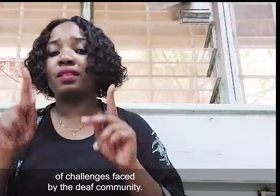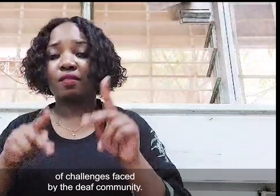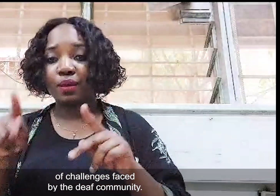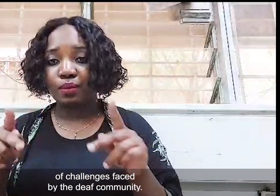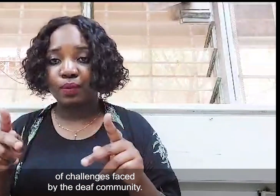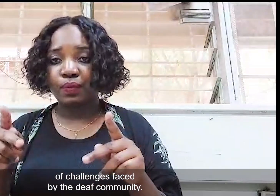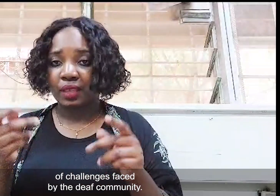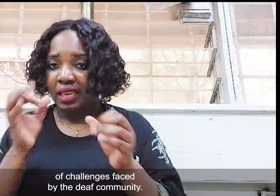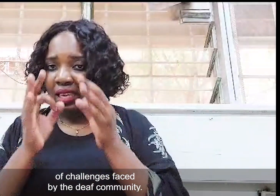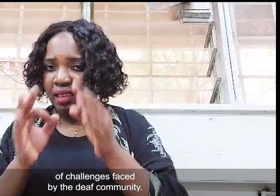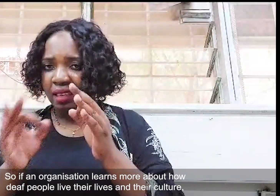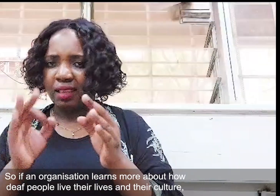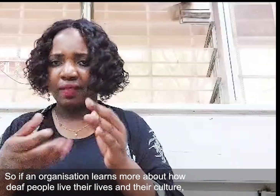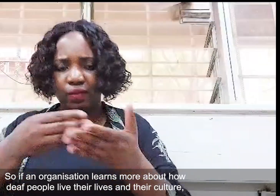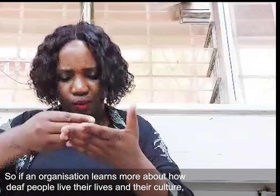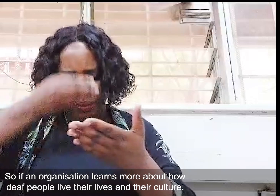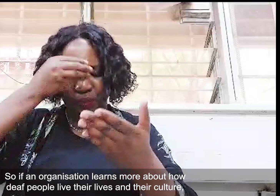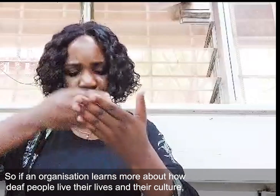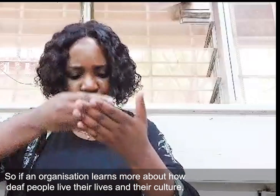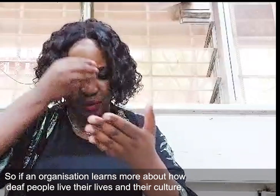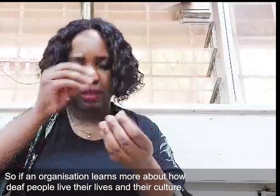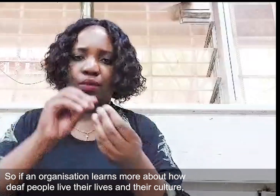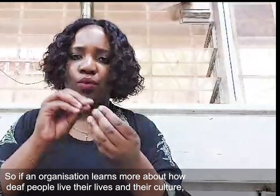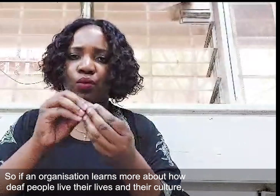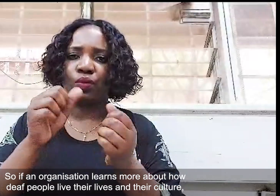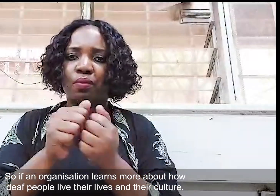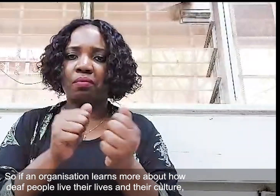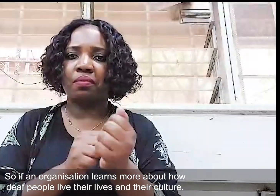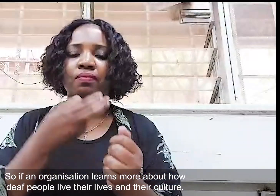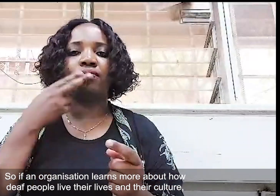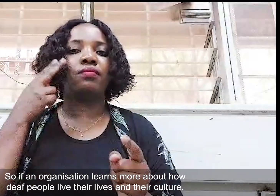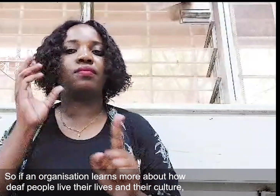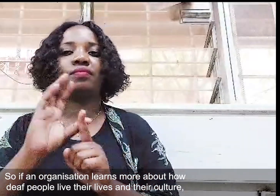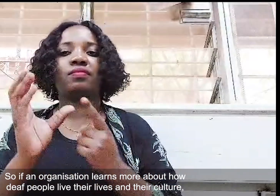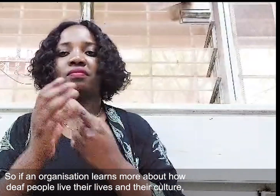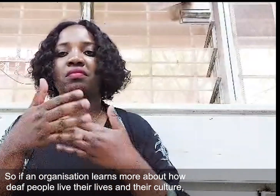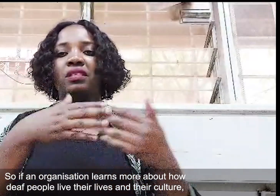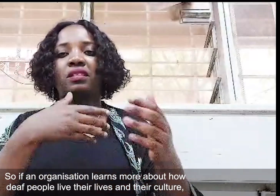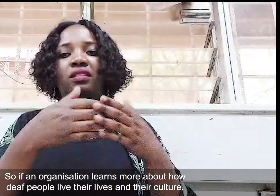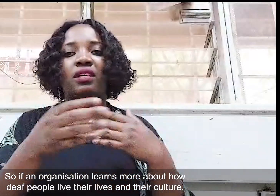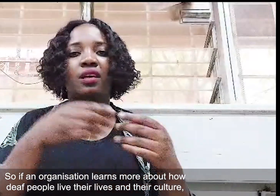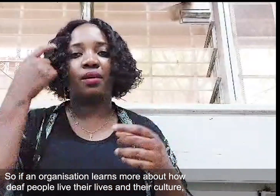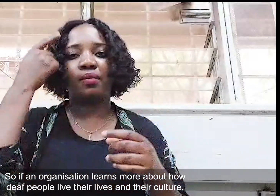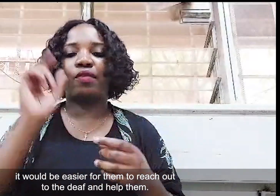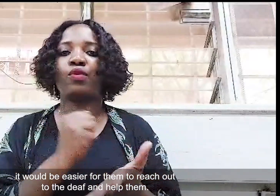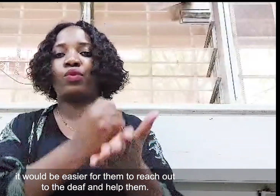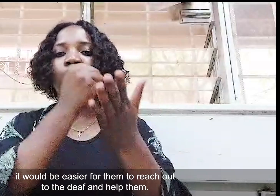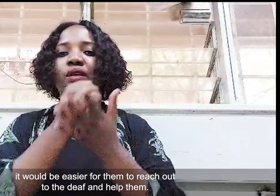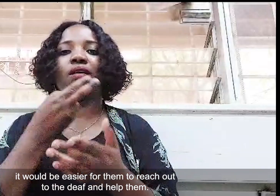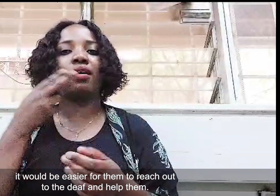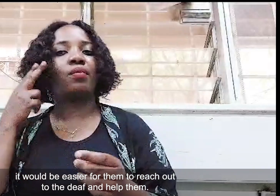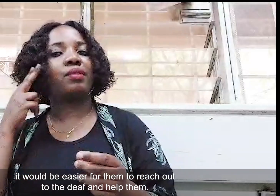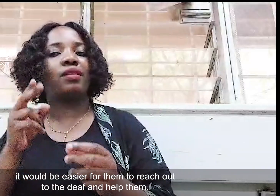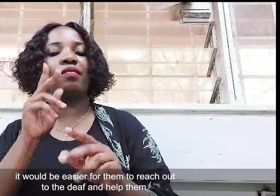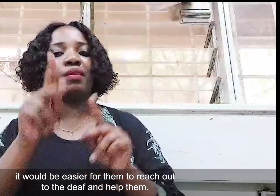community. So if an organization learns more about how deaf people live their lives and their culture, it will be easy for